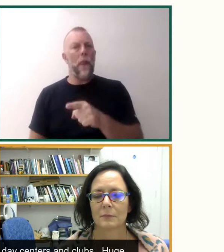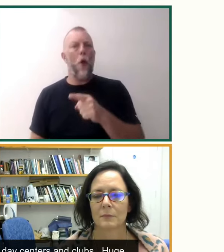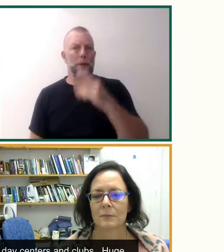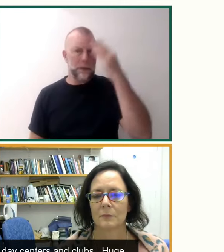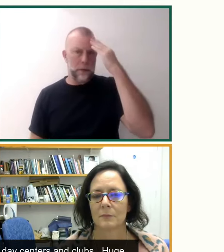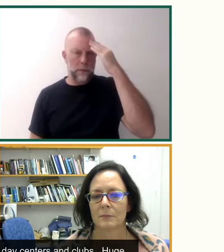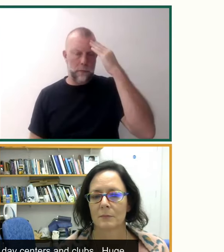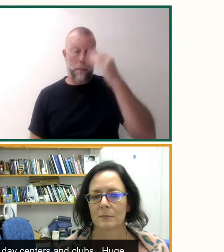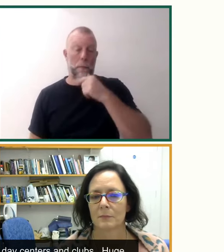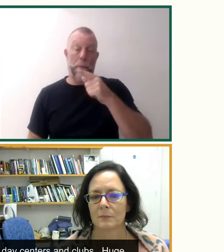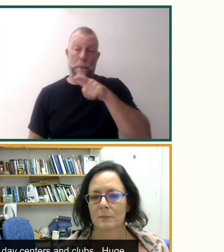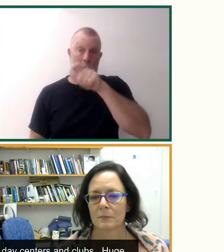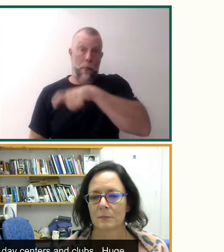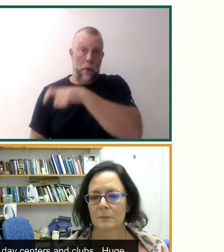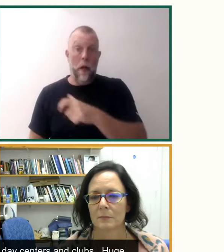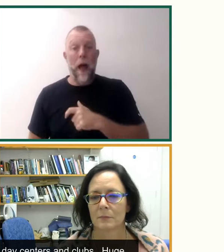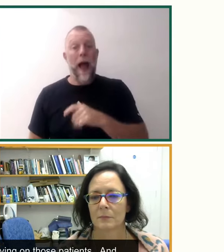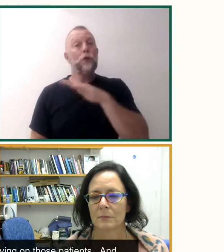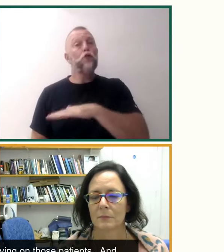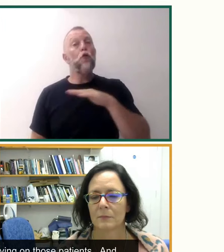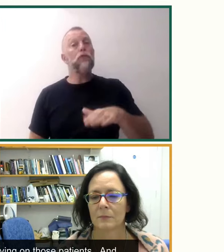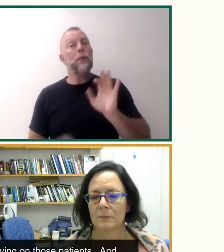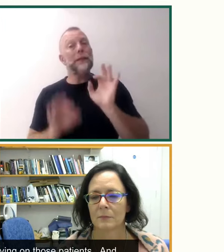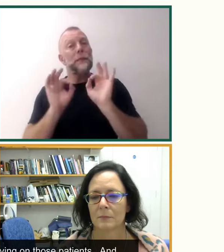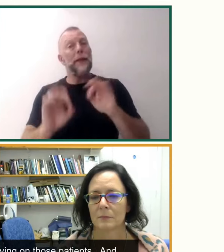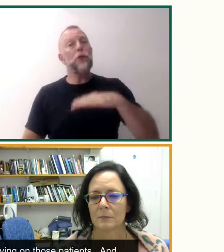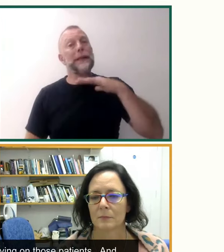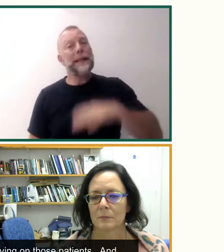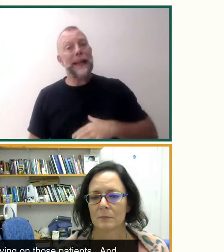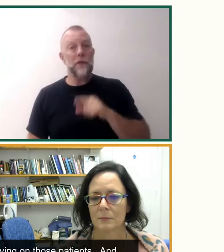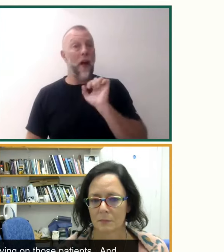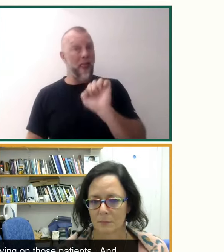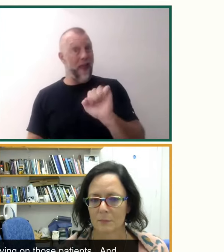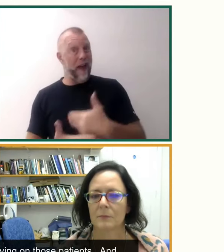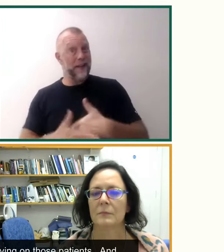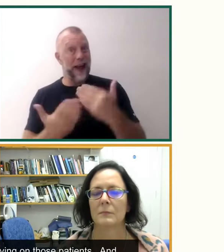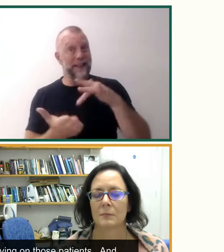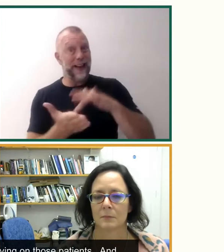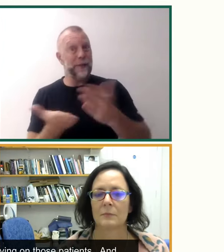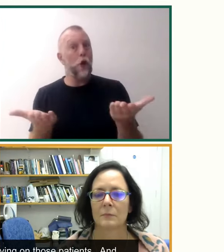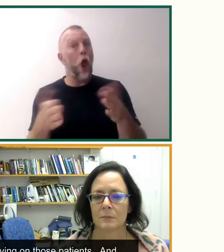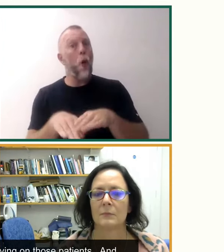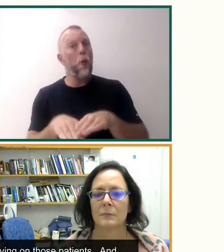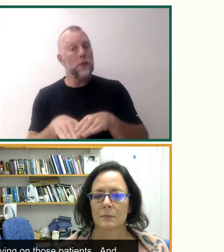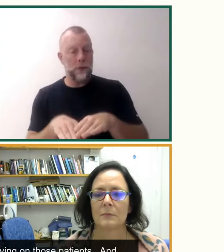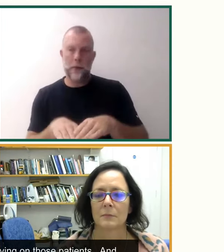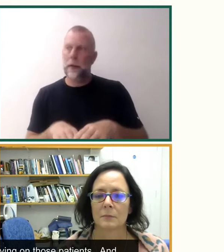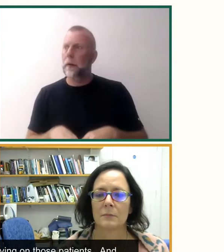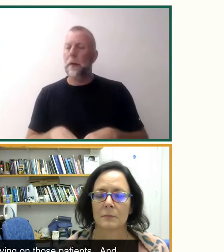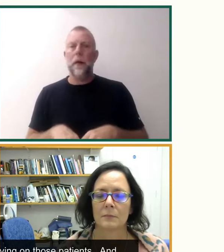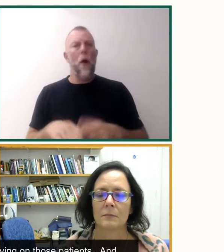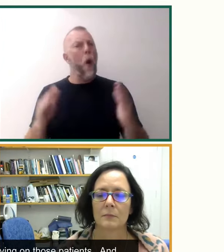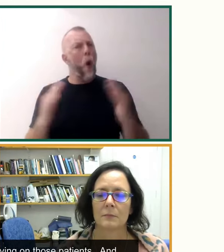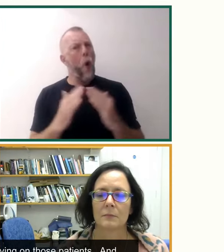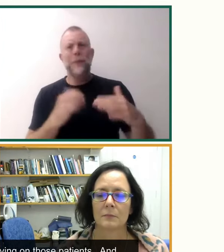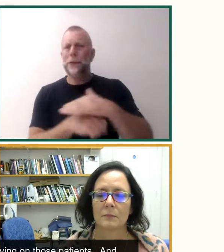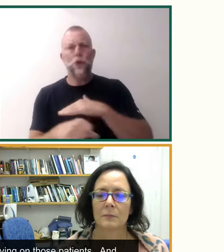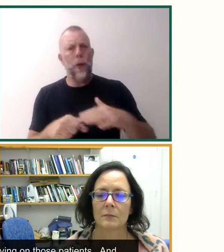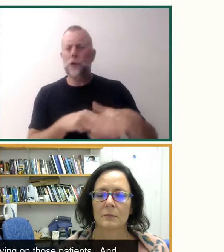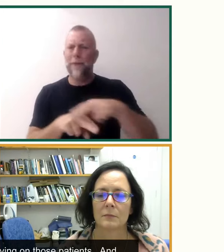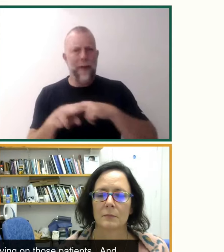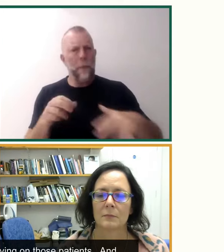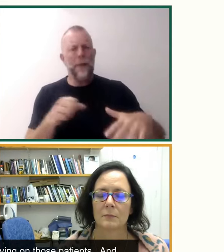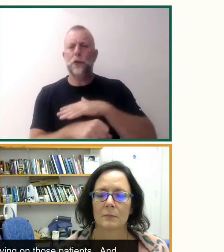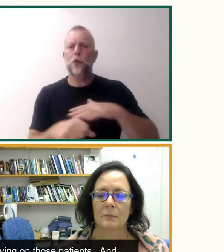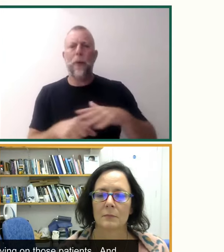of the scale, kids with special needs, when their day centres were closed down, home situations, family situations